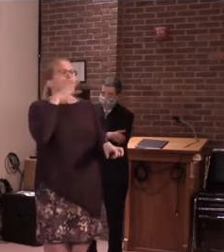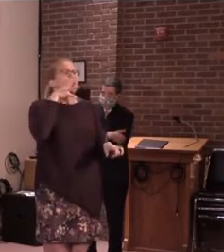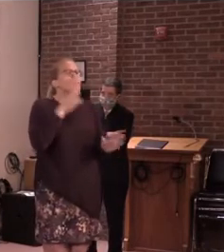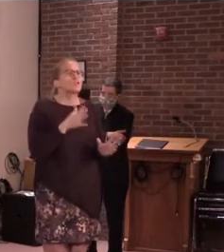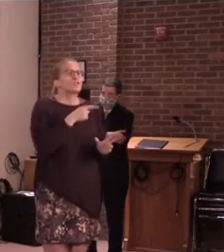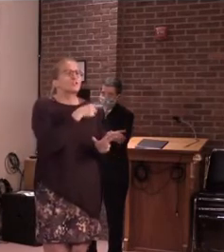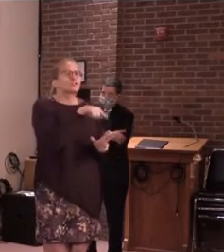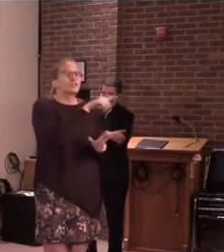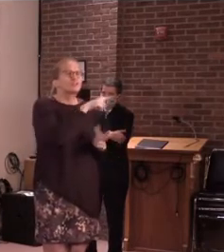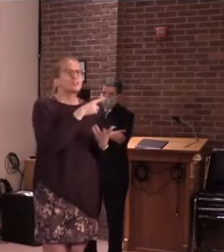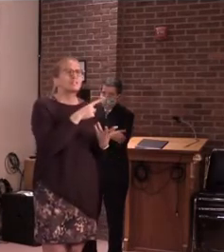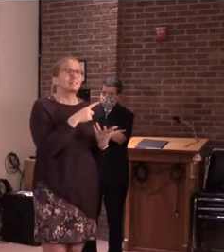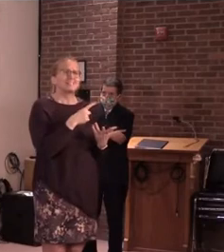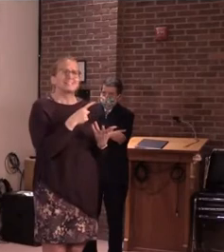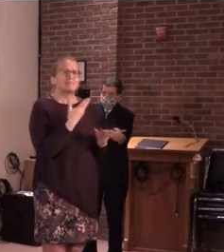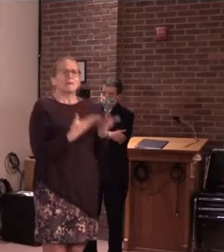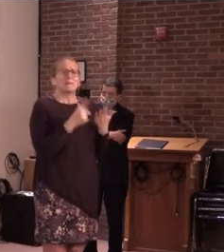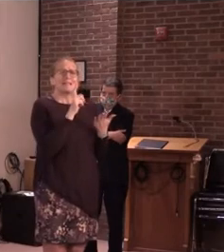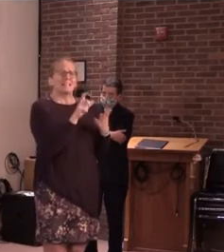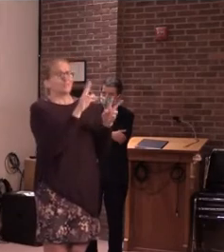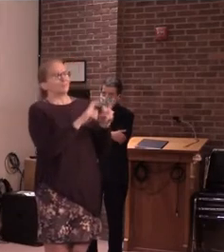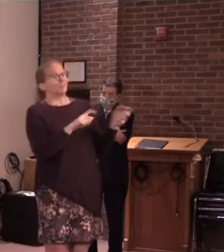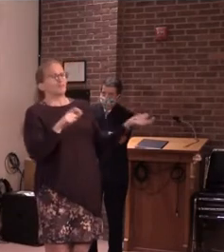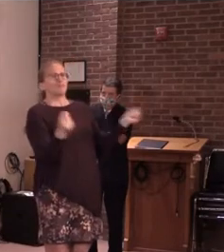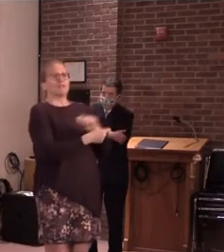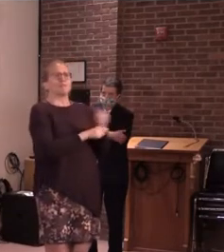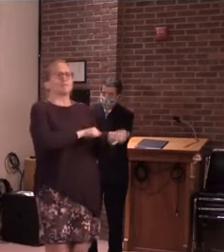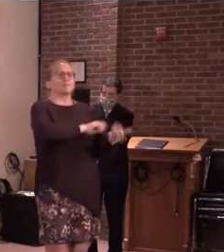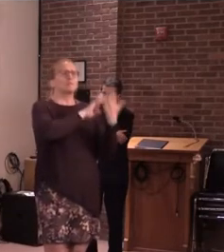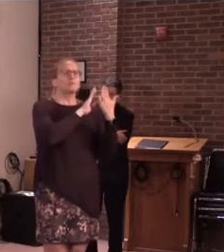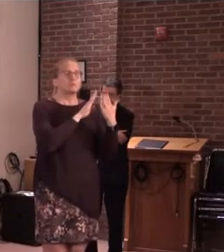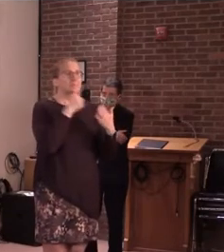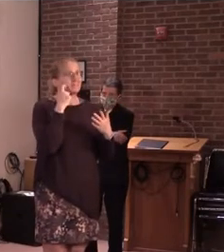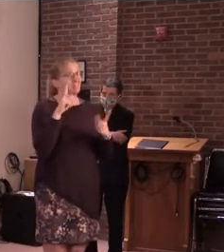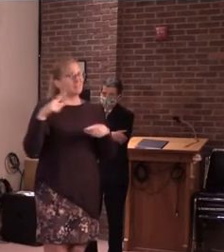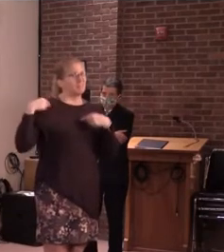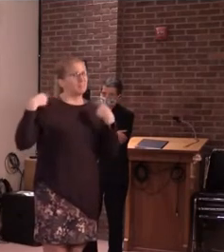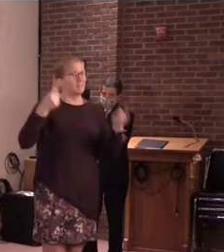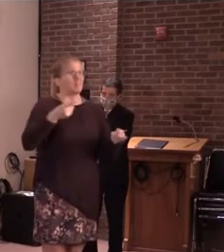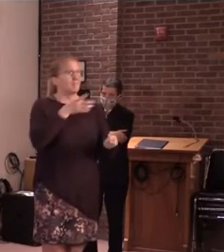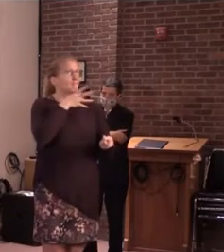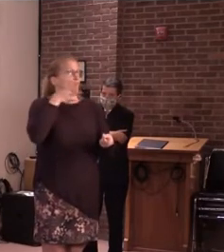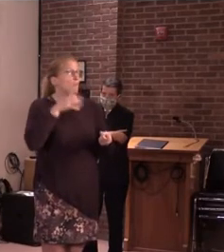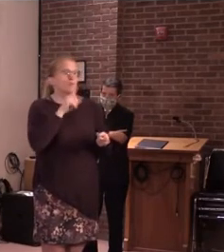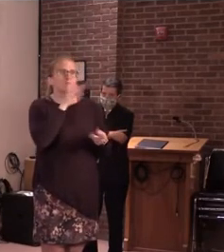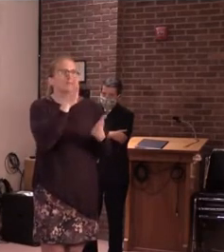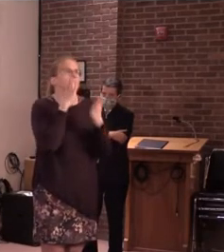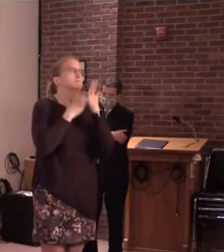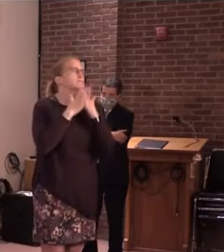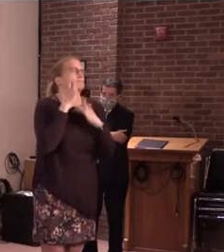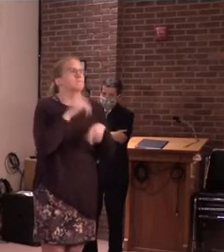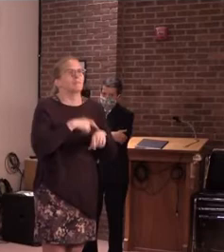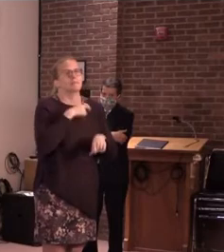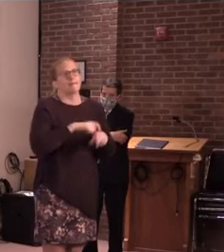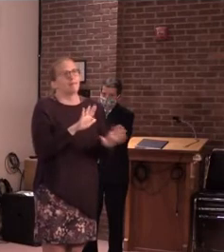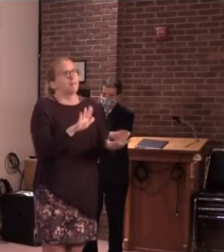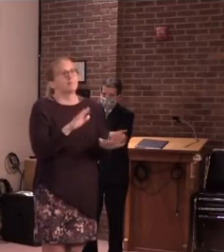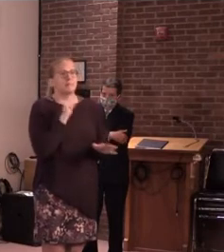been hurting for a while, as another reporter mentioned, and whether or